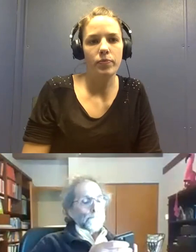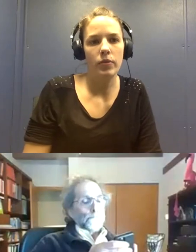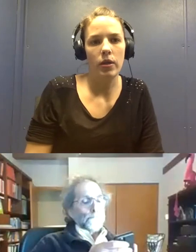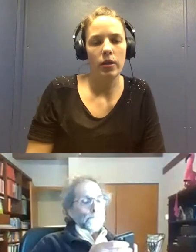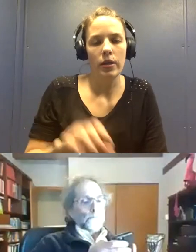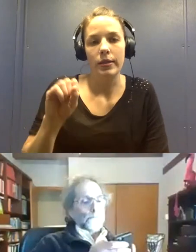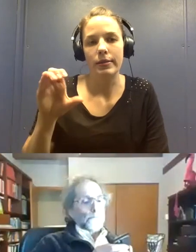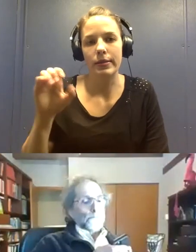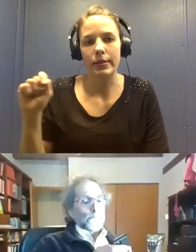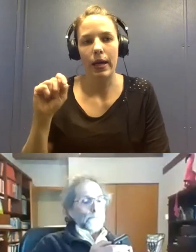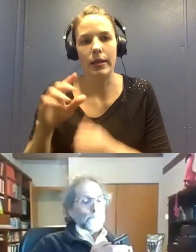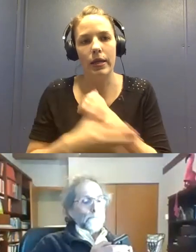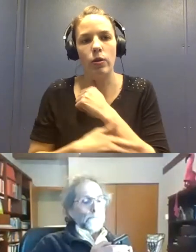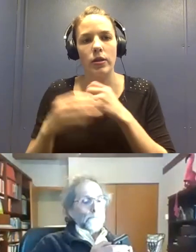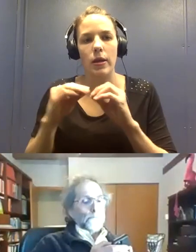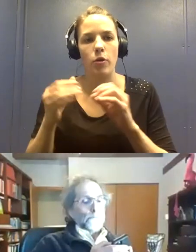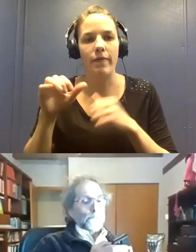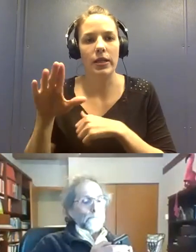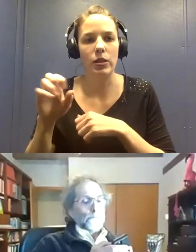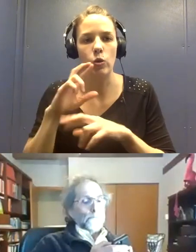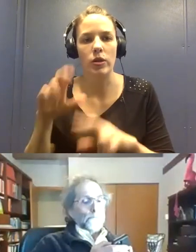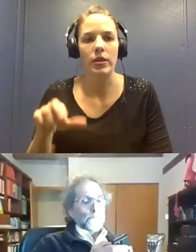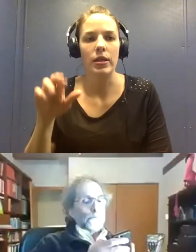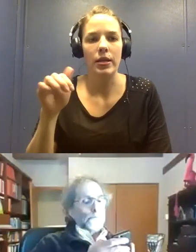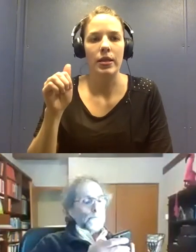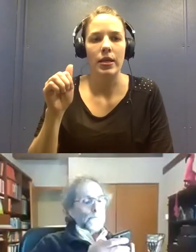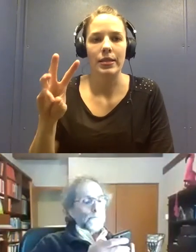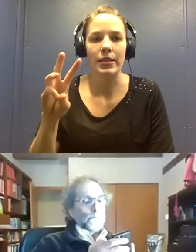In Scott County, the number of cases today is reported to be